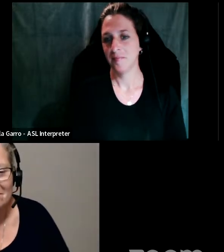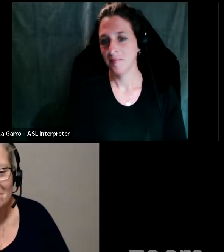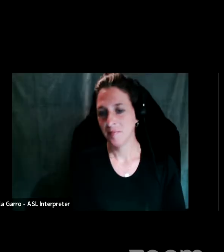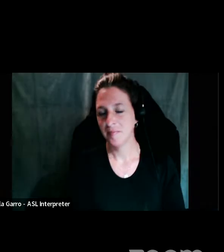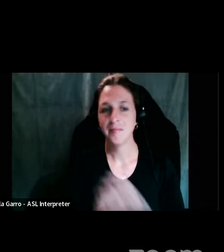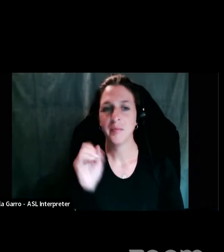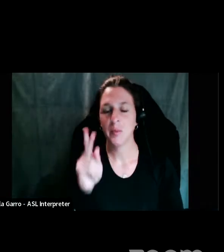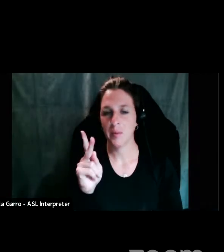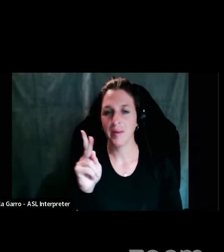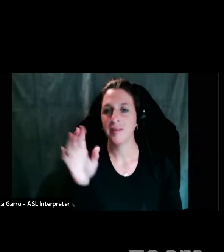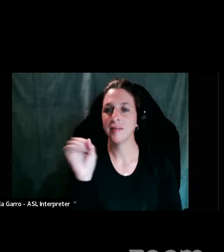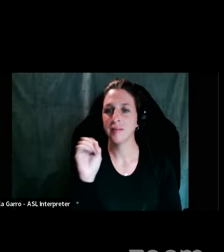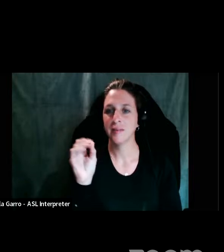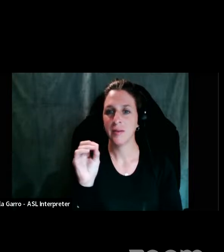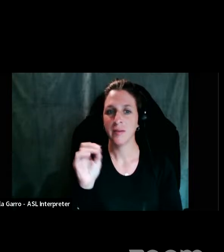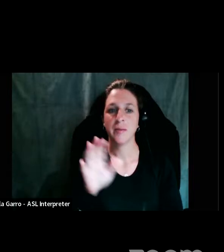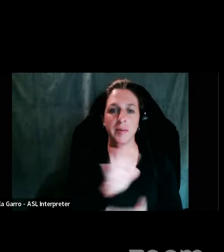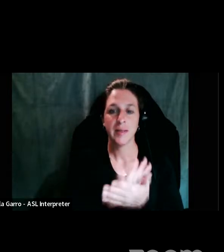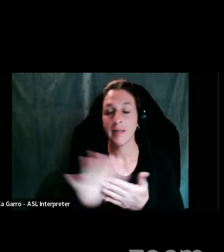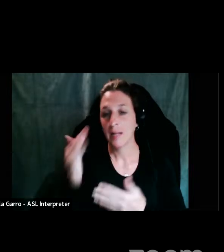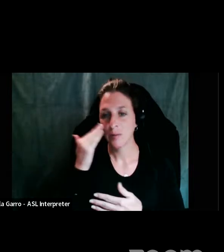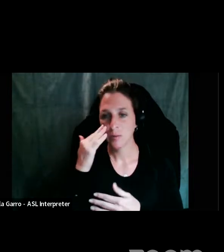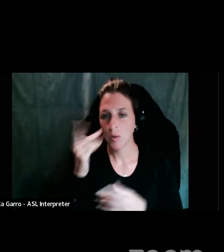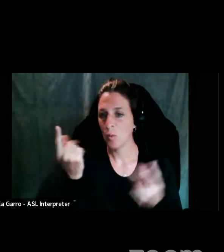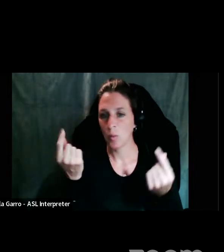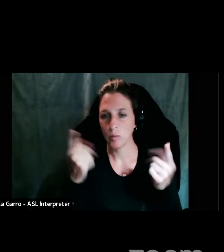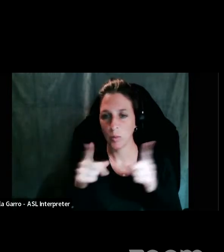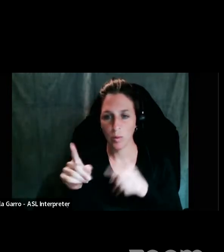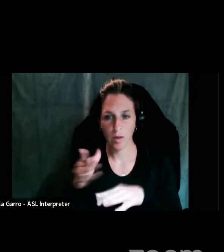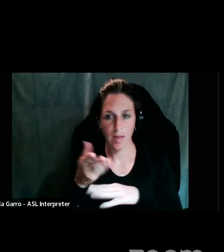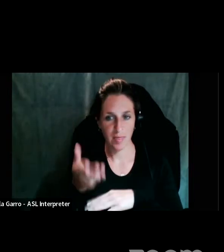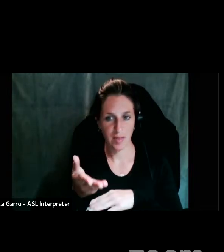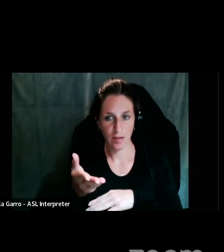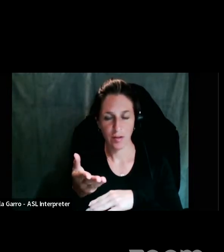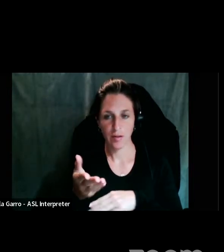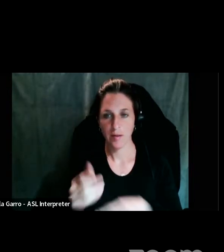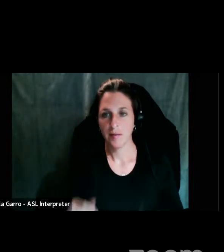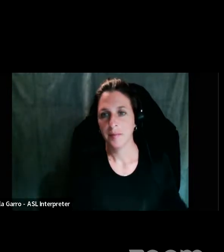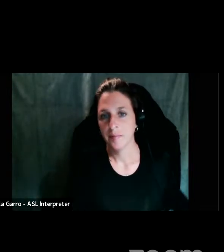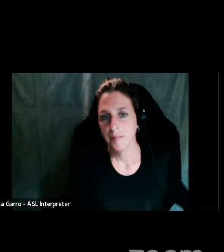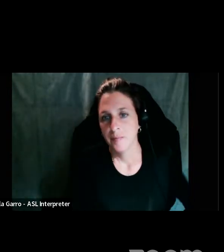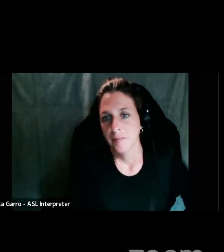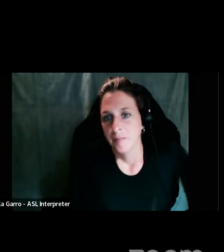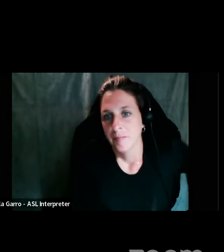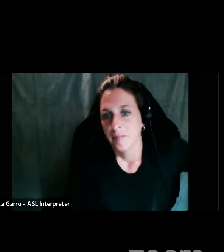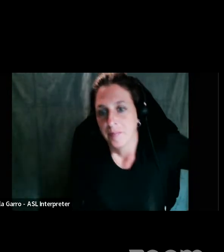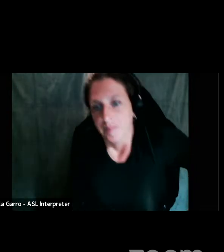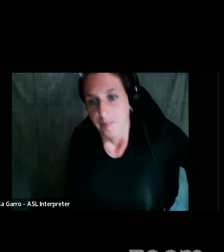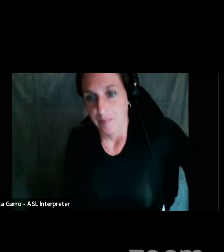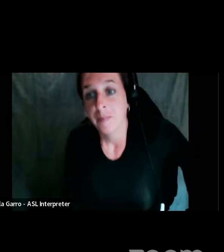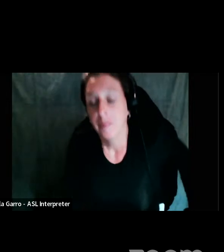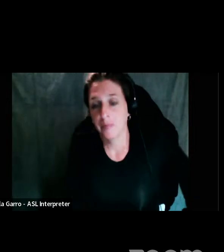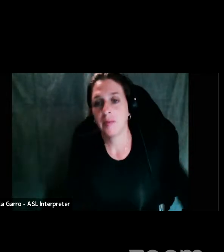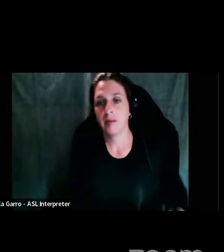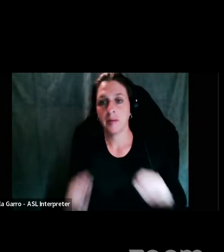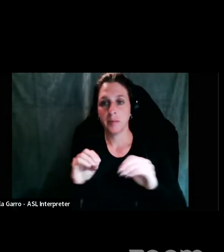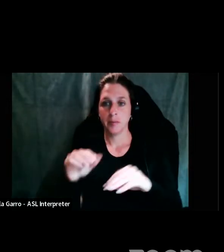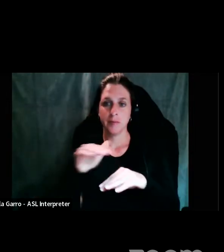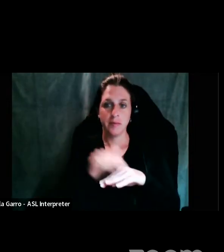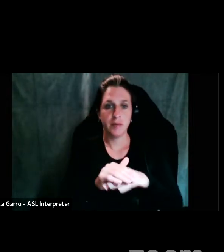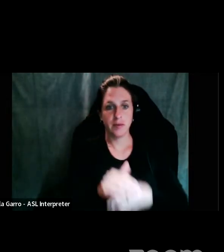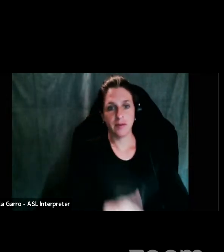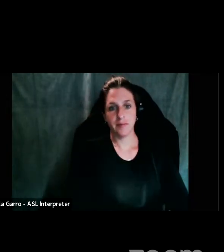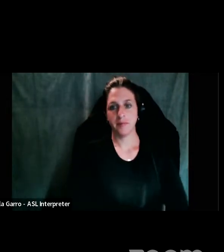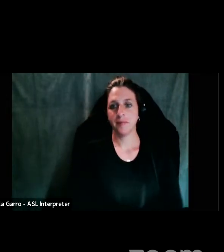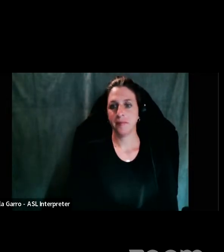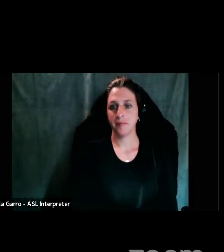Okay. Anyway, so it'd be nice to know what's going on there. all right. Let's Okay. move on. Okay. Moving on. Sorry,